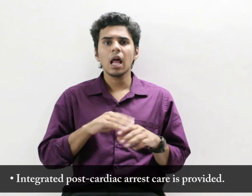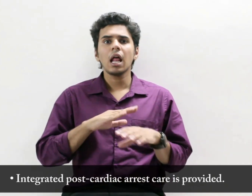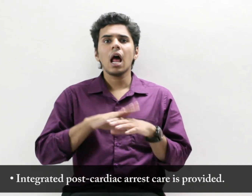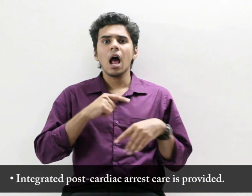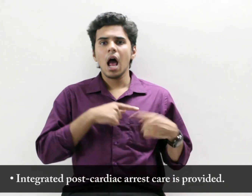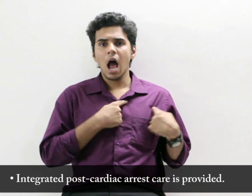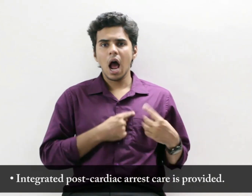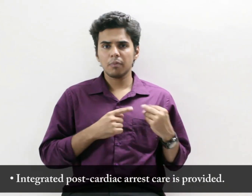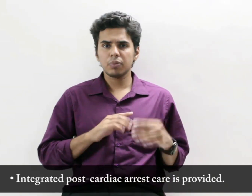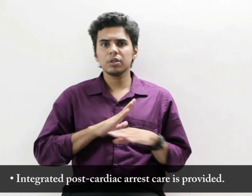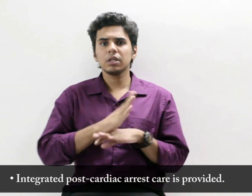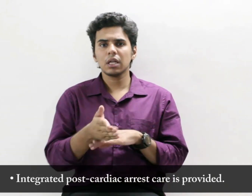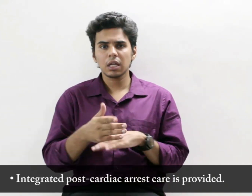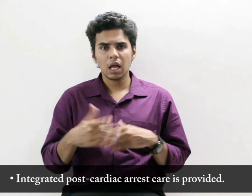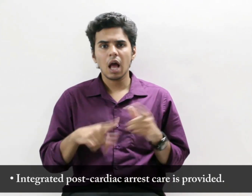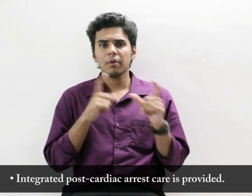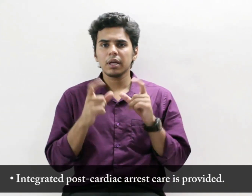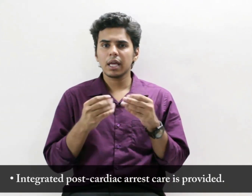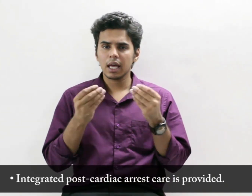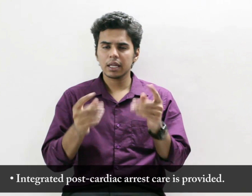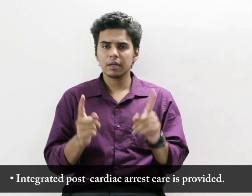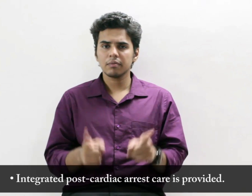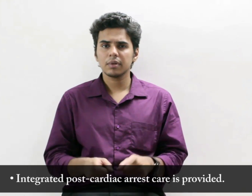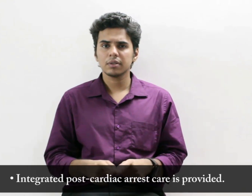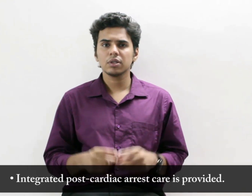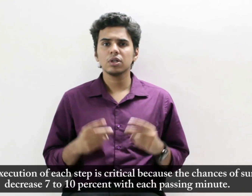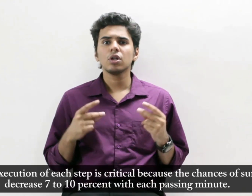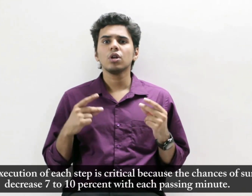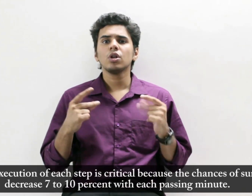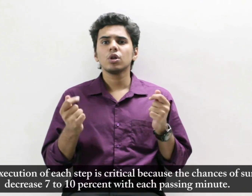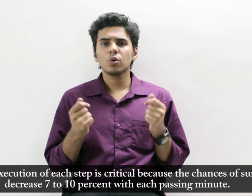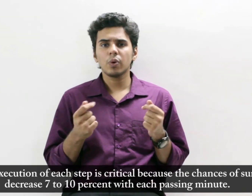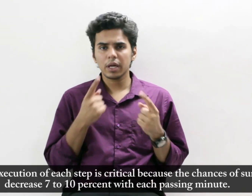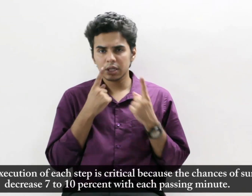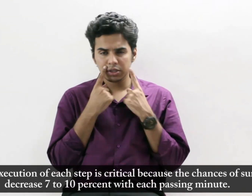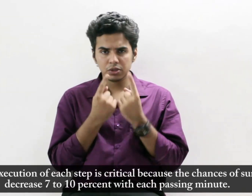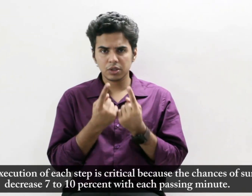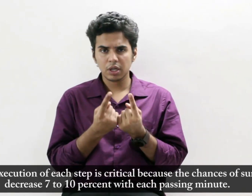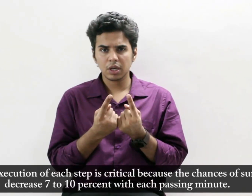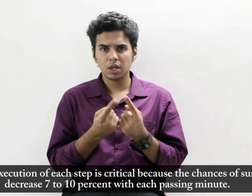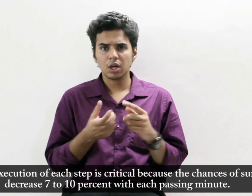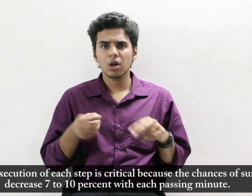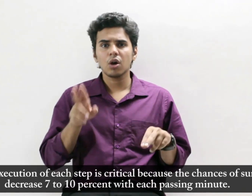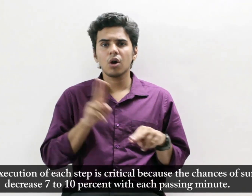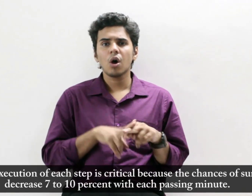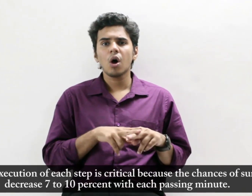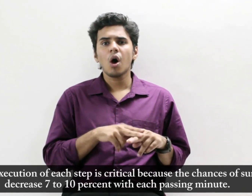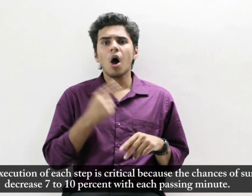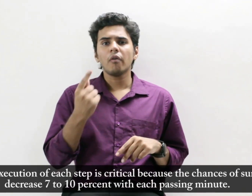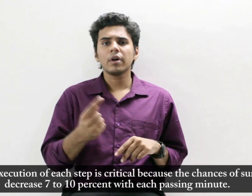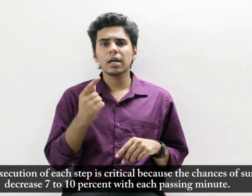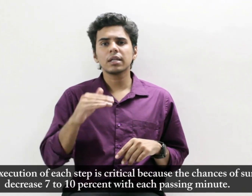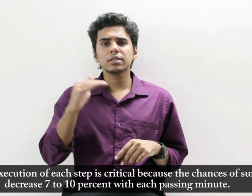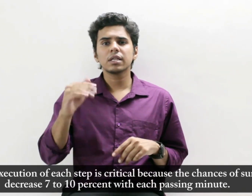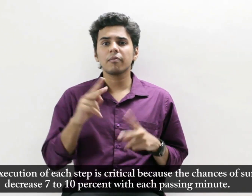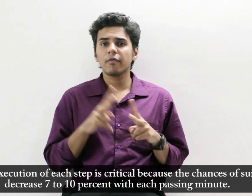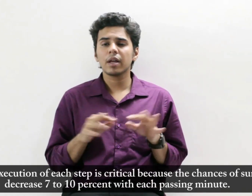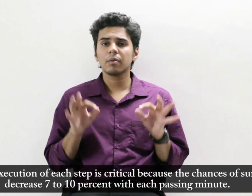Integrated post-cardiac arrest care is provided. Quick execution of each step is critical because the chances of